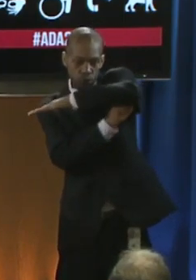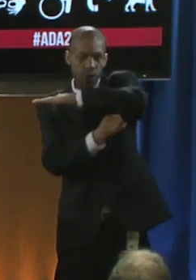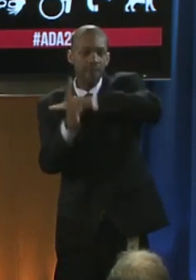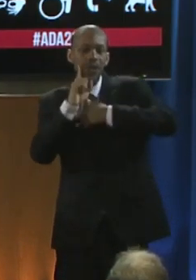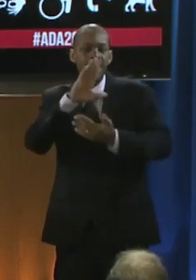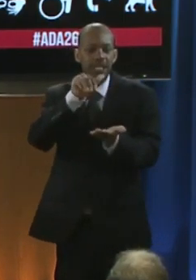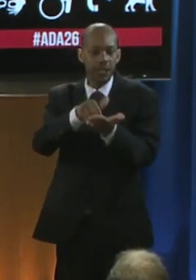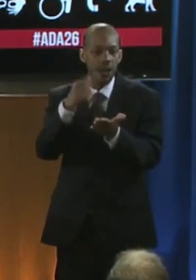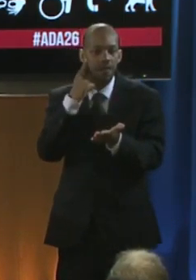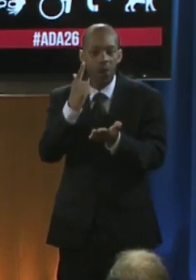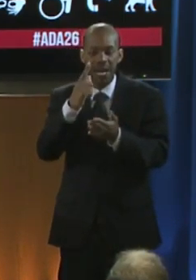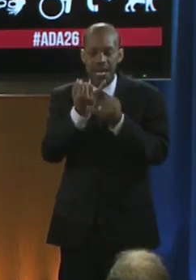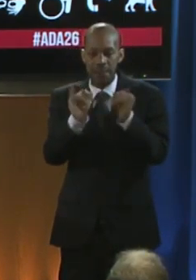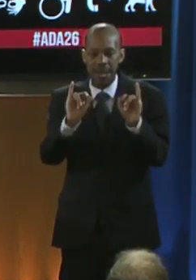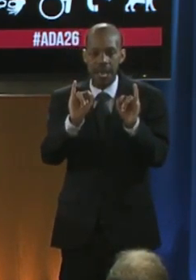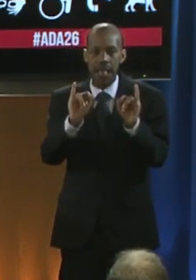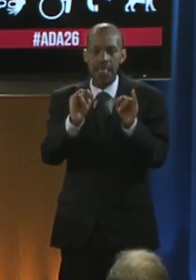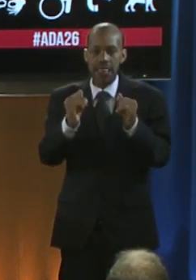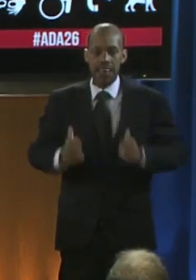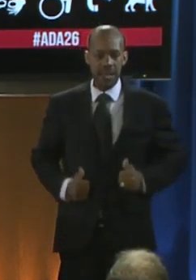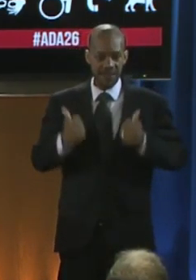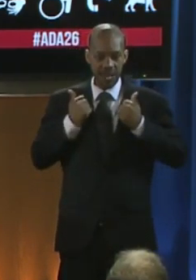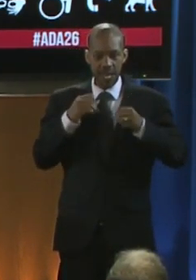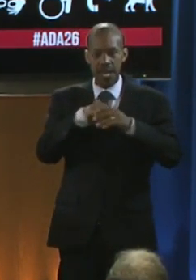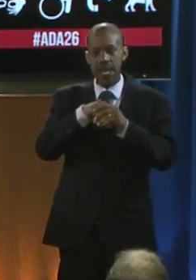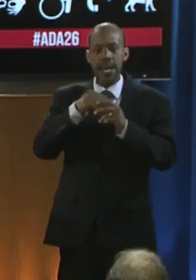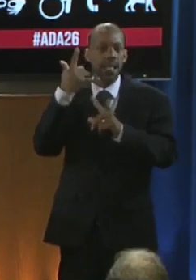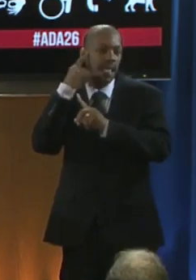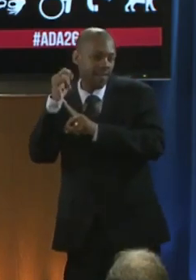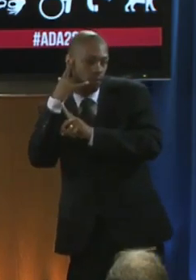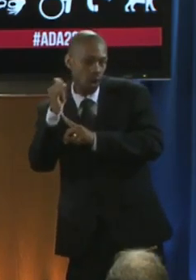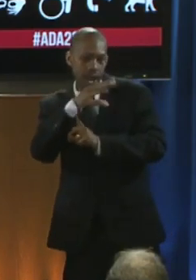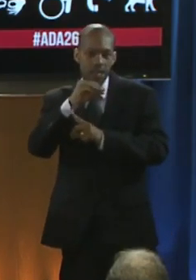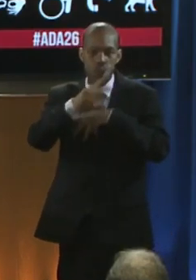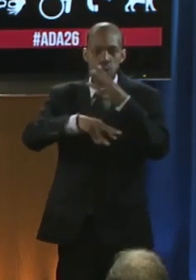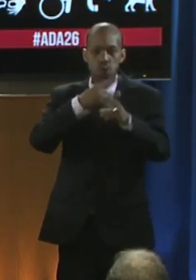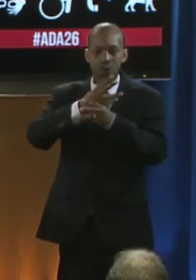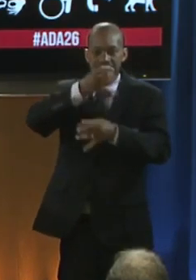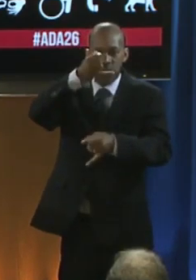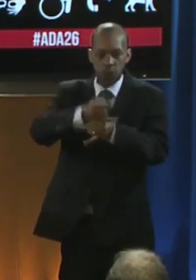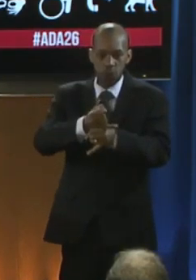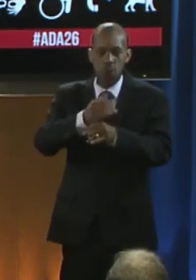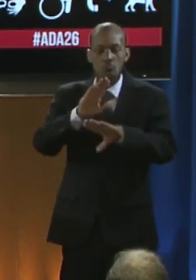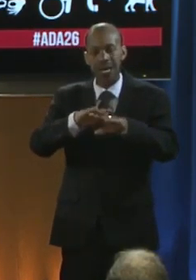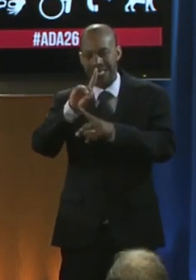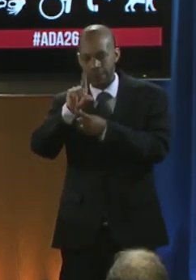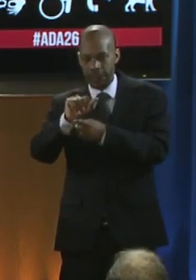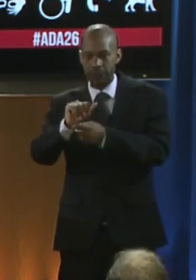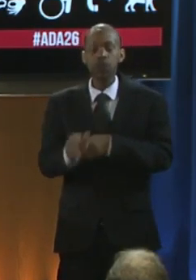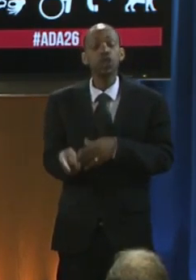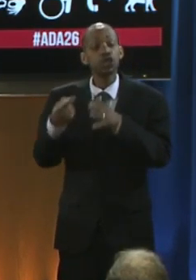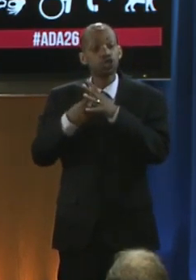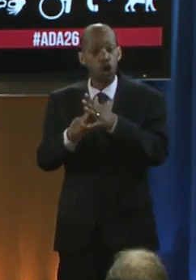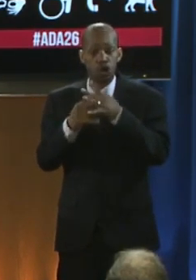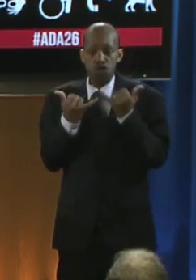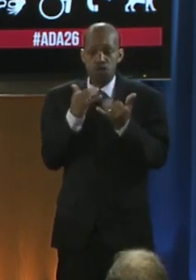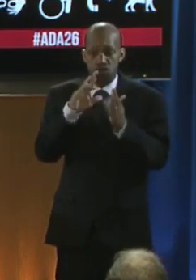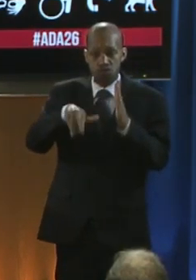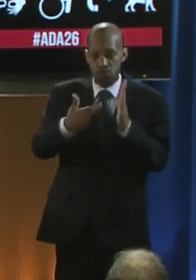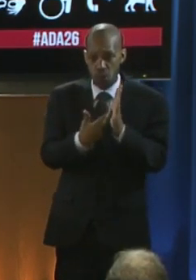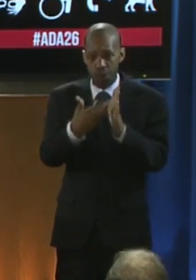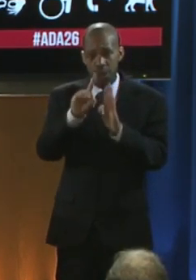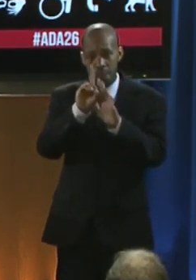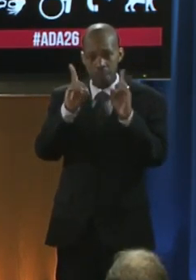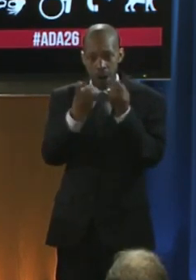for Independent Living in Berkeley, California, and the World Institute on Disability. She started her current role at the